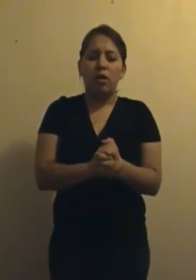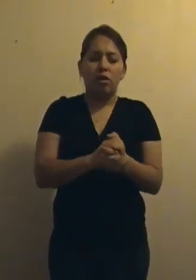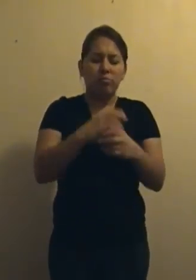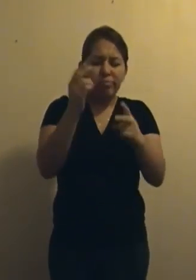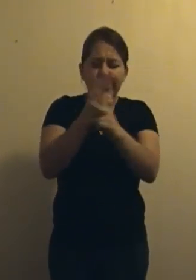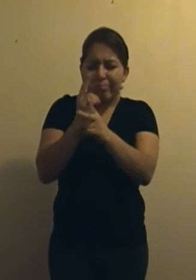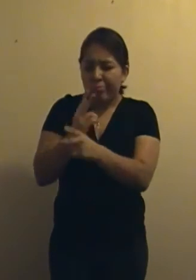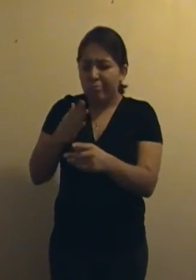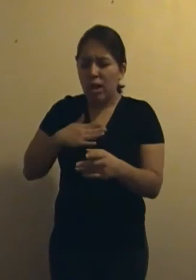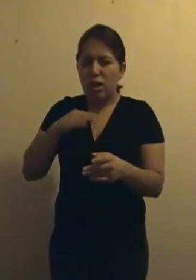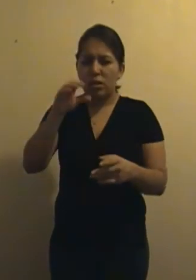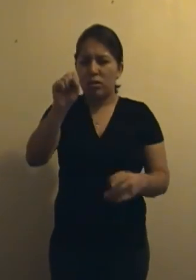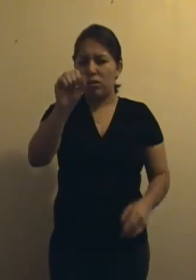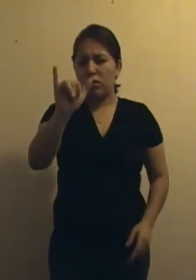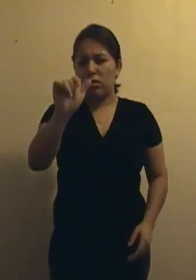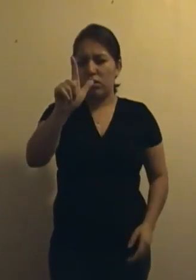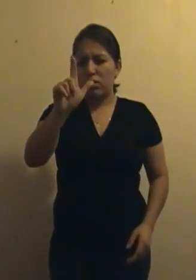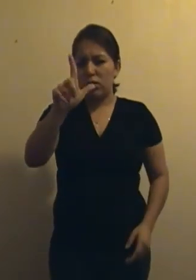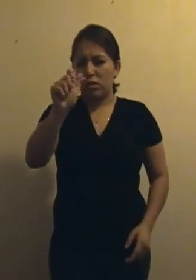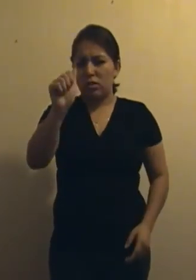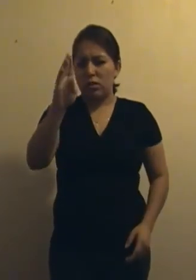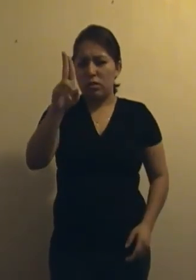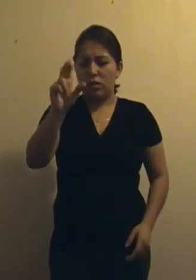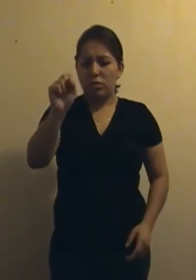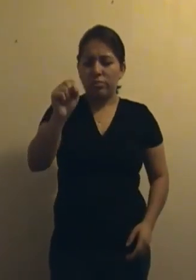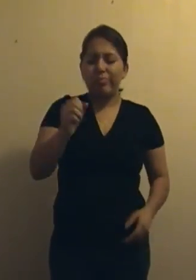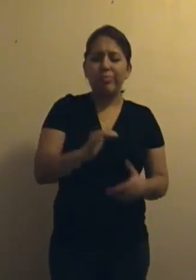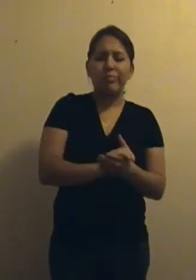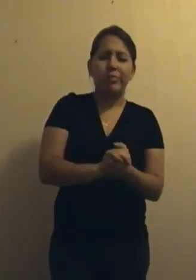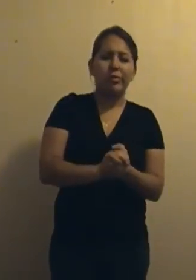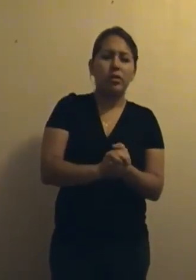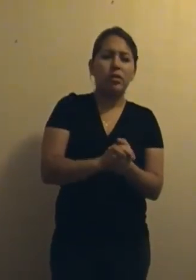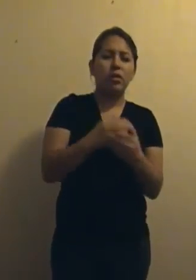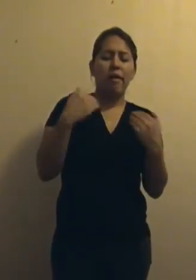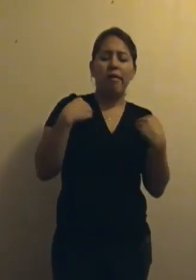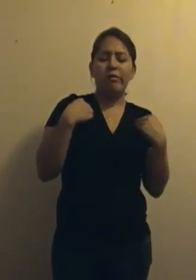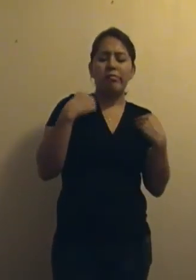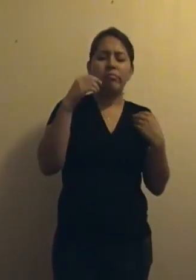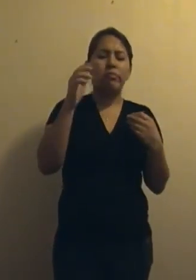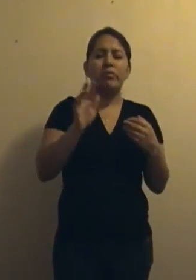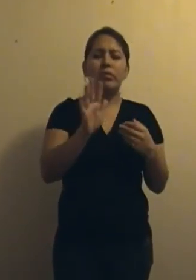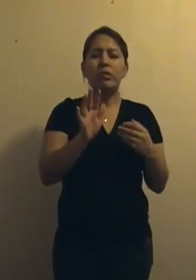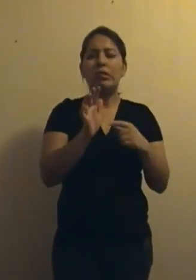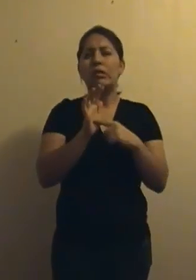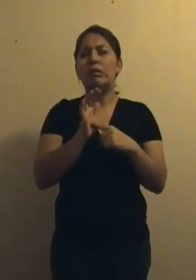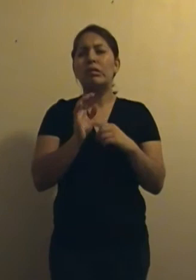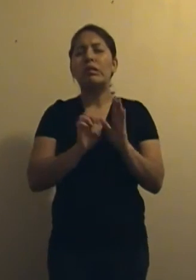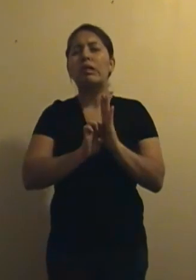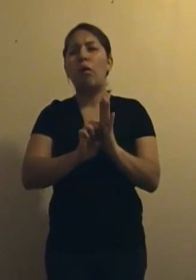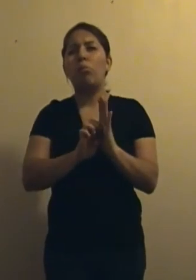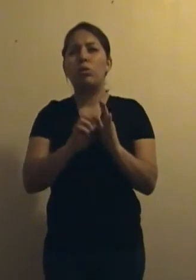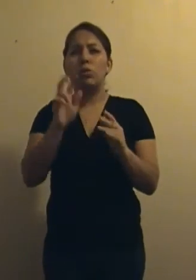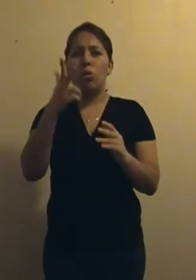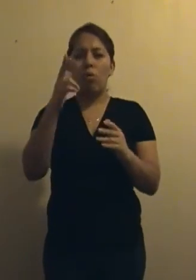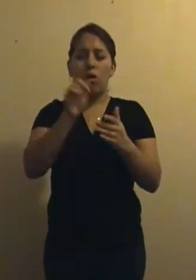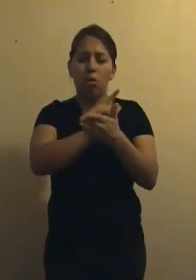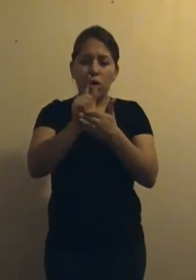those sections with equal amount of time devoted to each one, say 3 weeks for each section. And then I have a guest speaker come